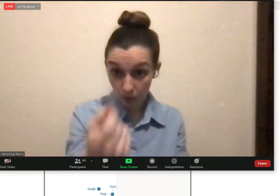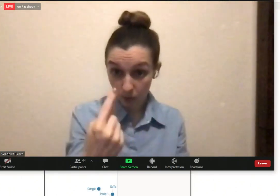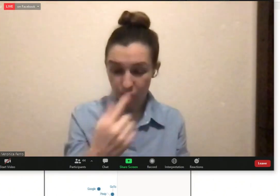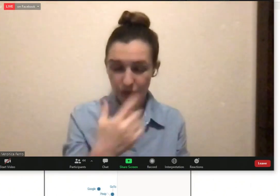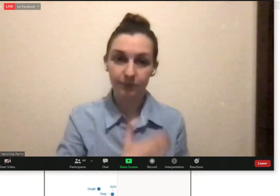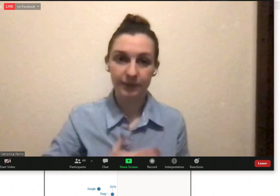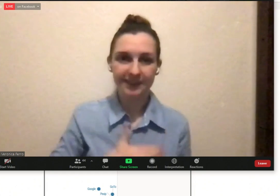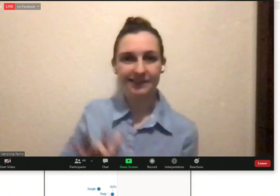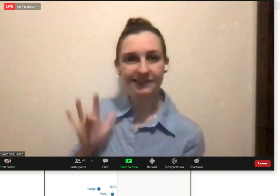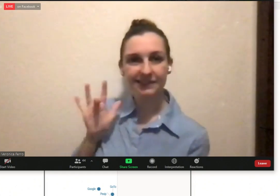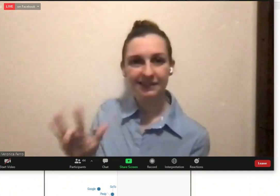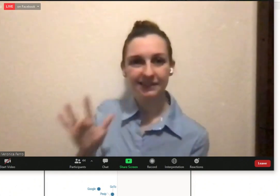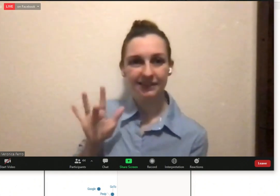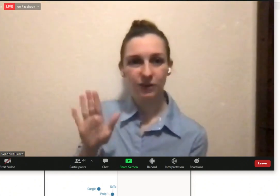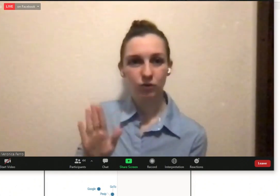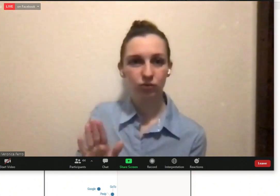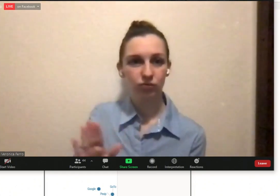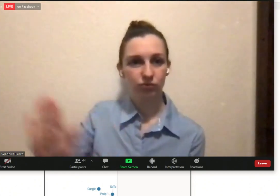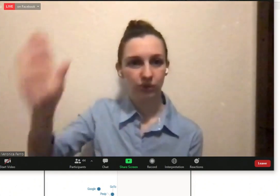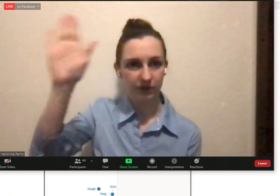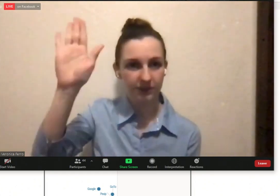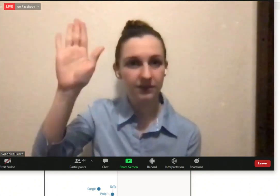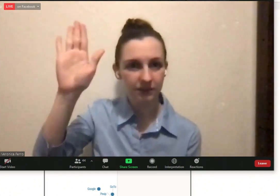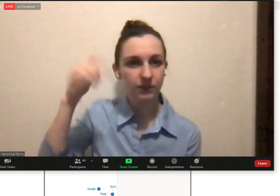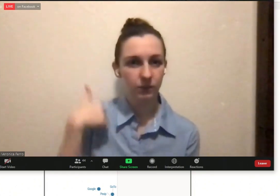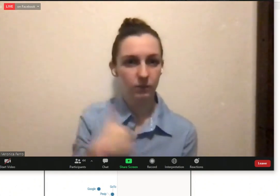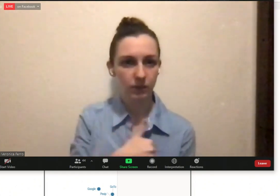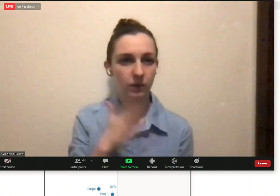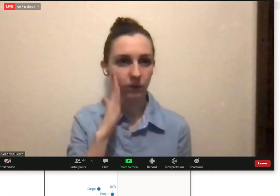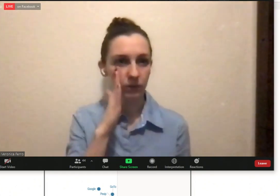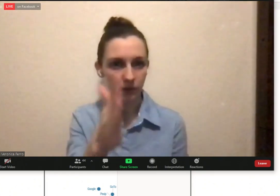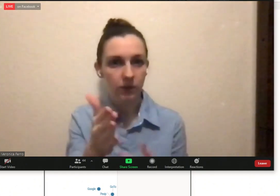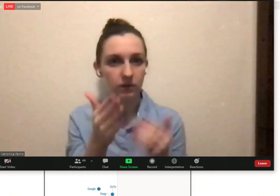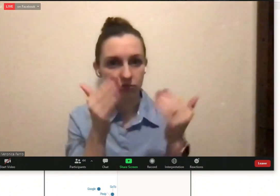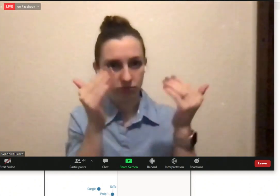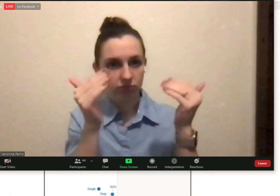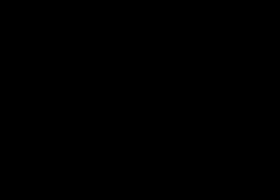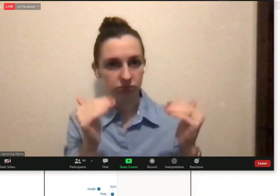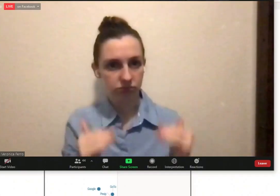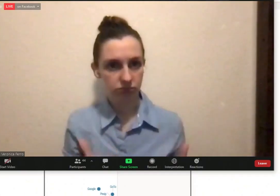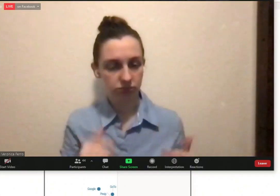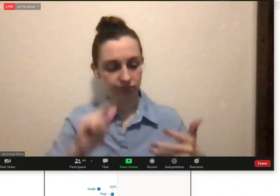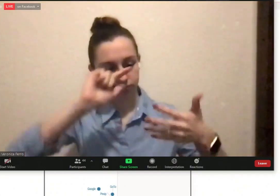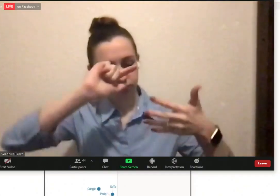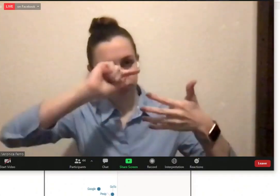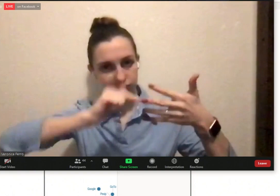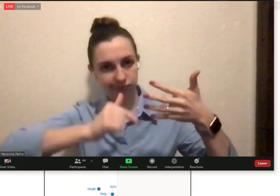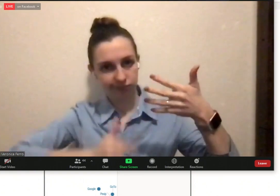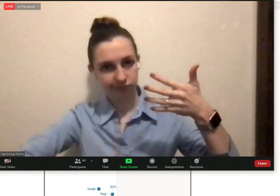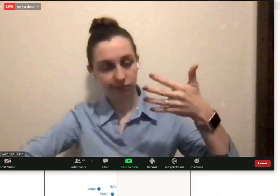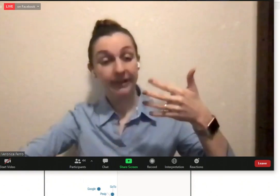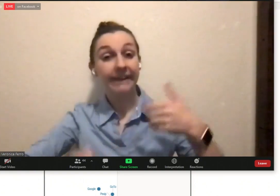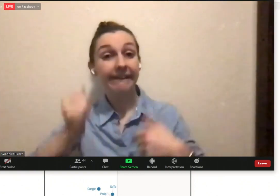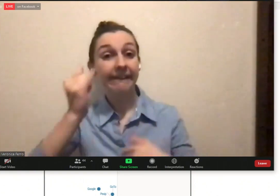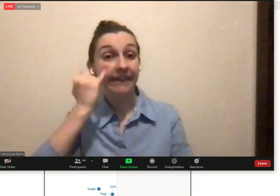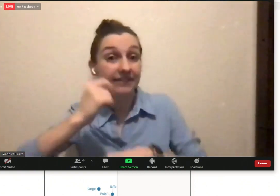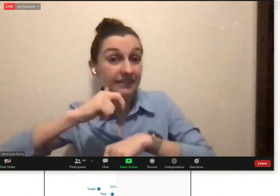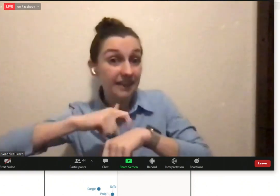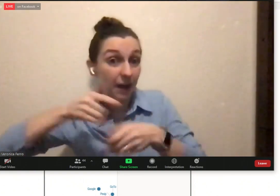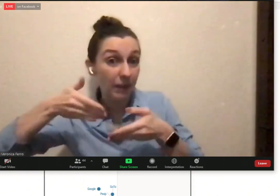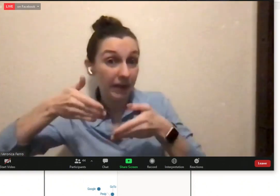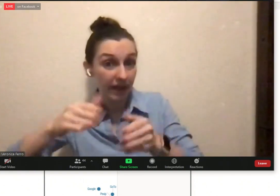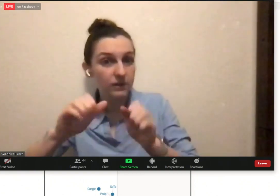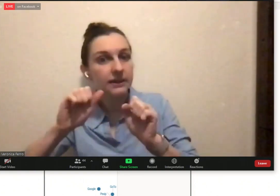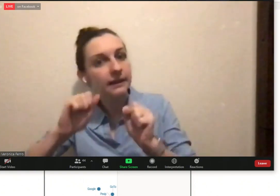to those questions in the order they were received. Let's start with first questions first. If time allows, we'll come back for some second questions or follow-ups.